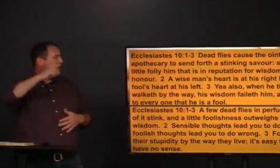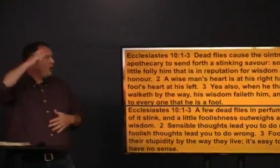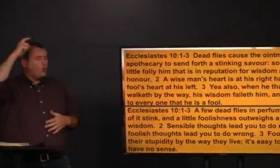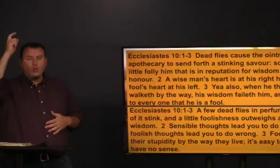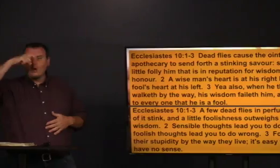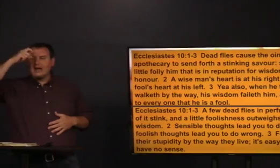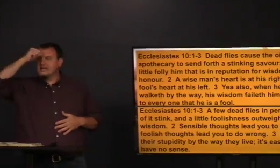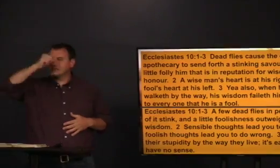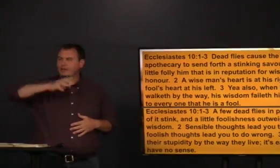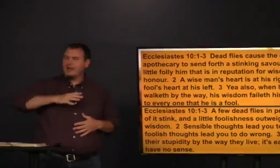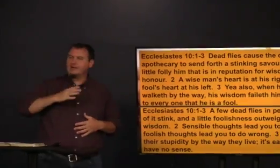A wise